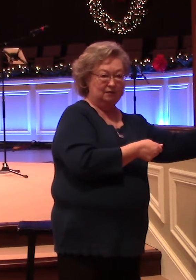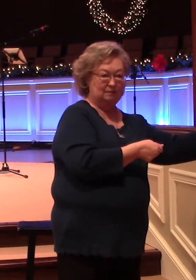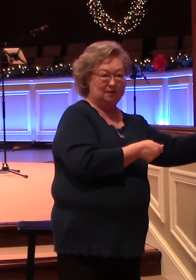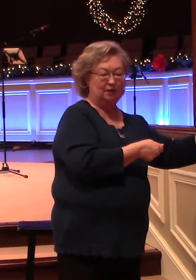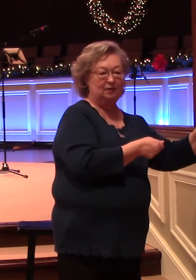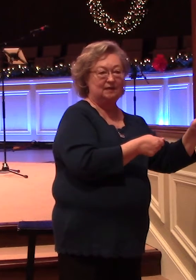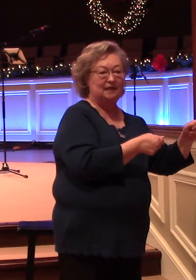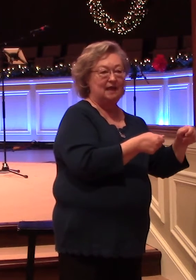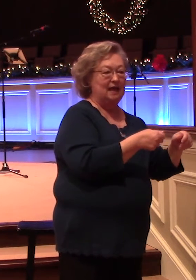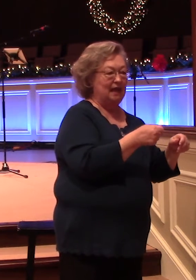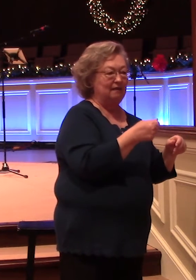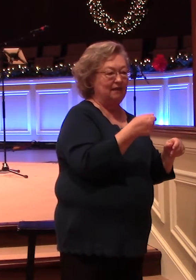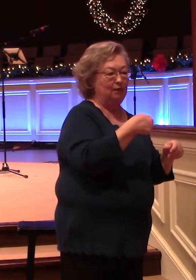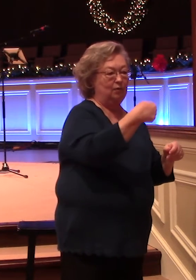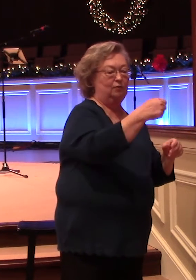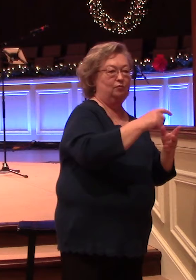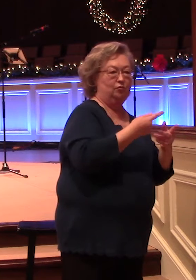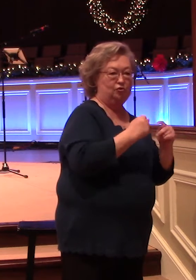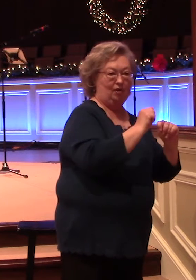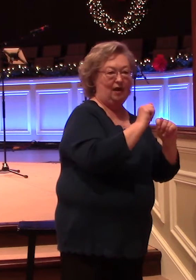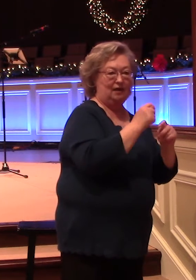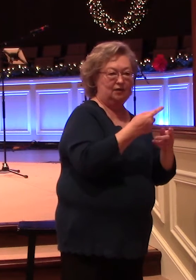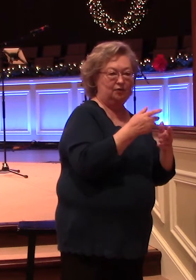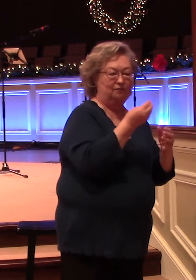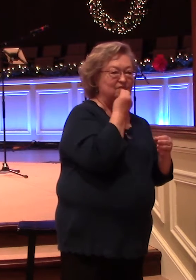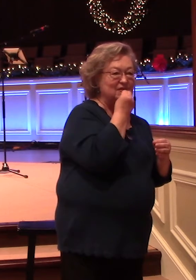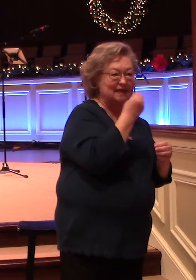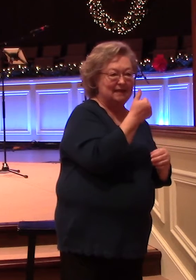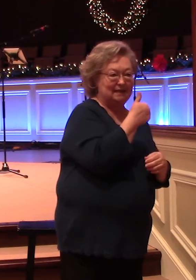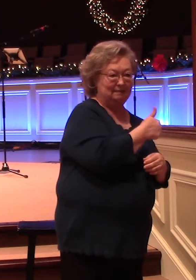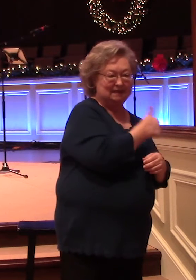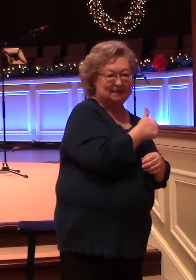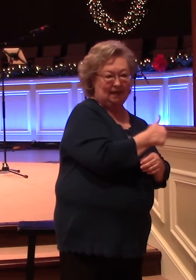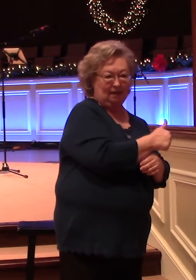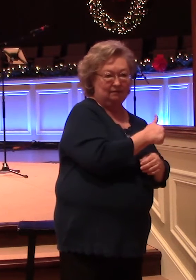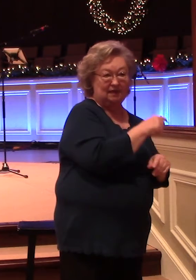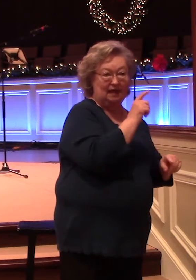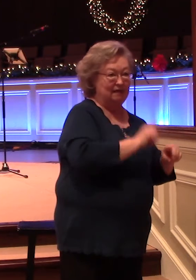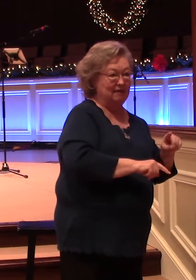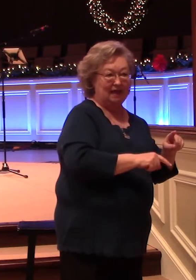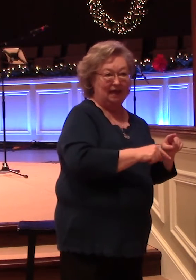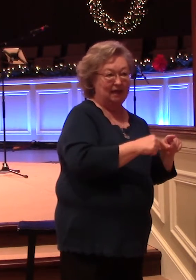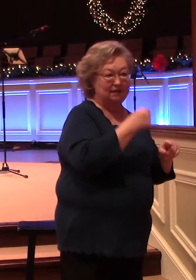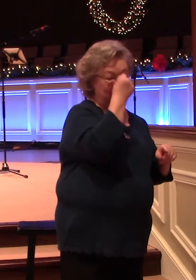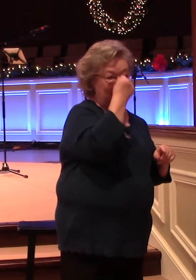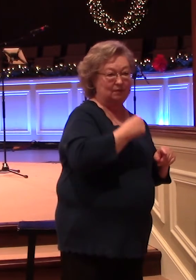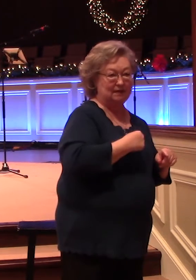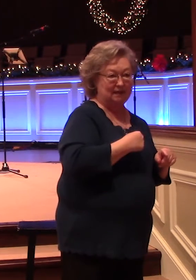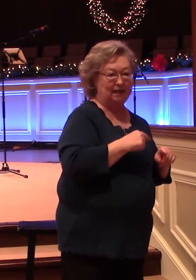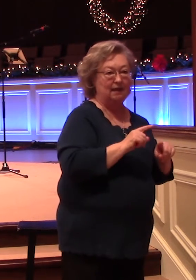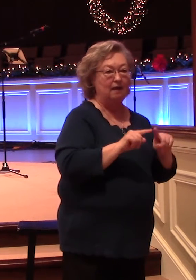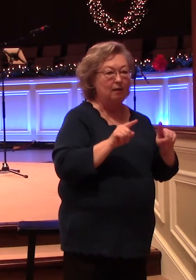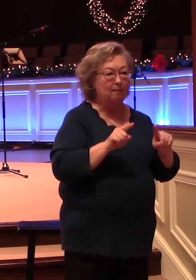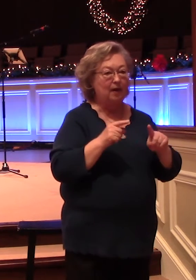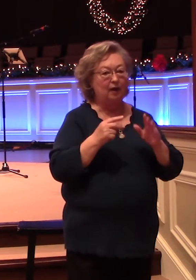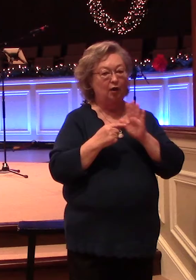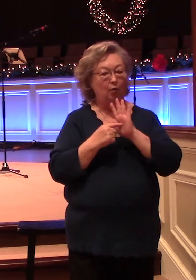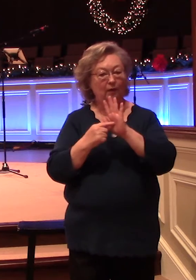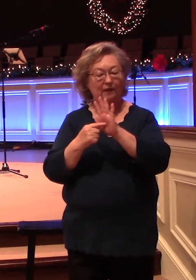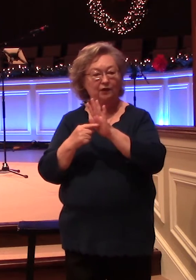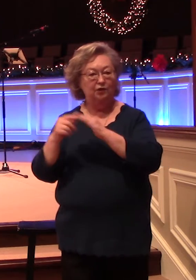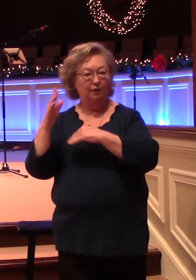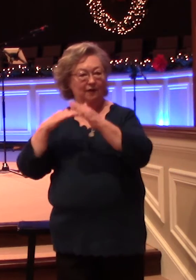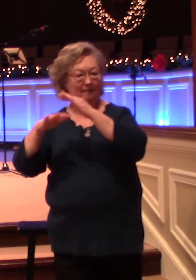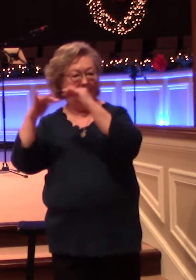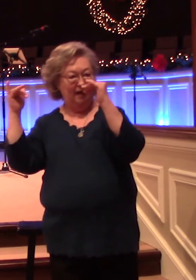feeding one another. And everybody had plenty to eat. See, when we're worried we might not get what we want, everything gets off the tracks. But